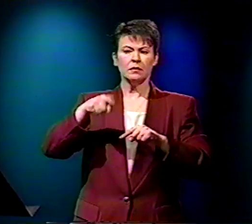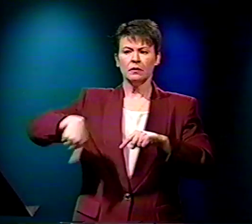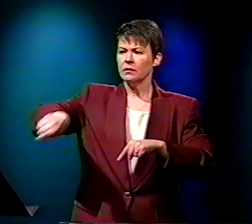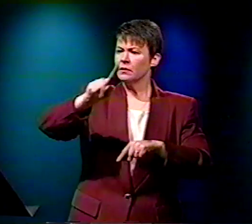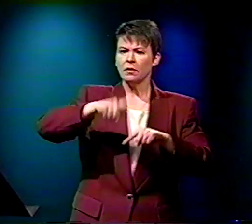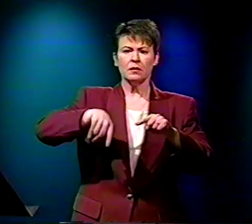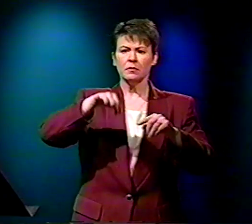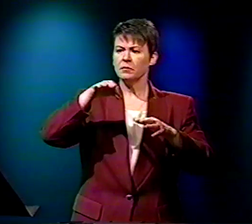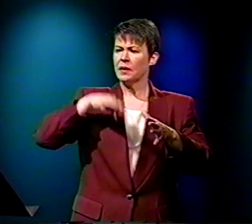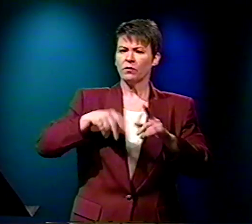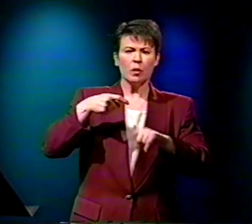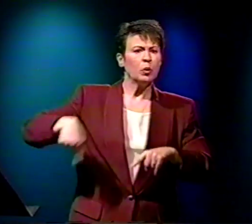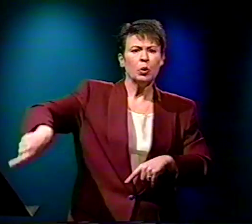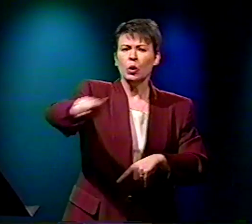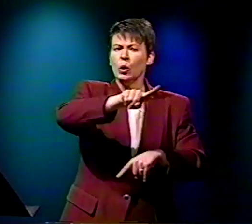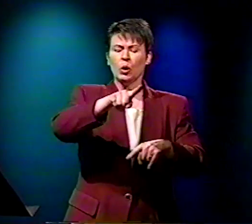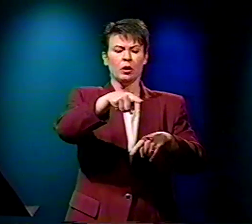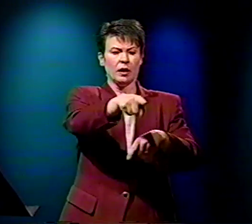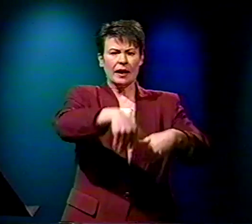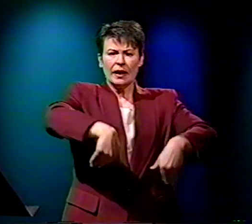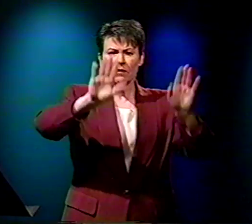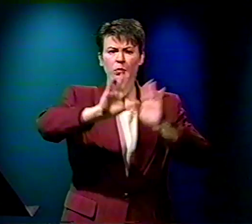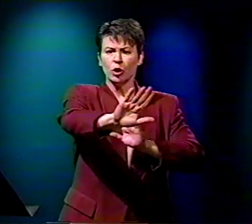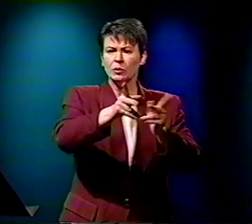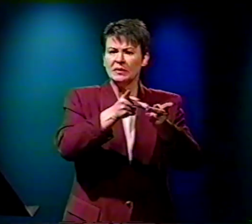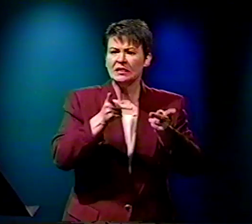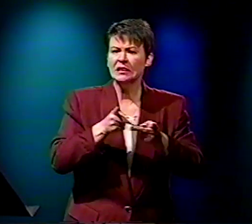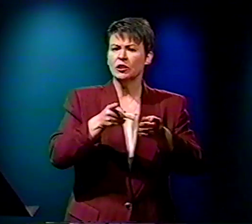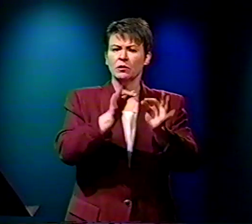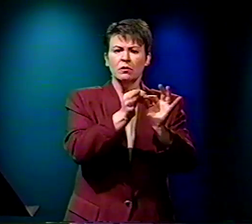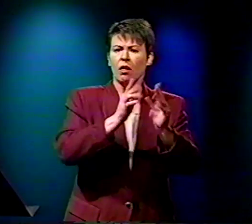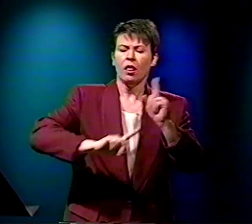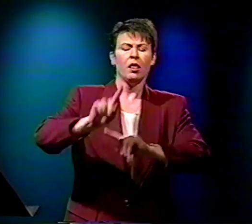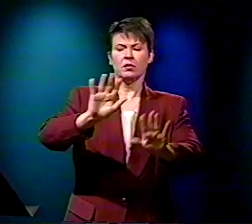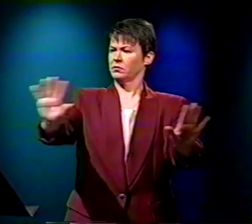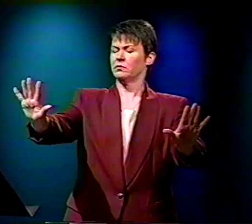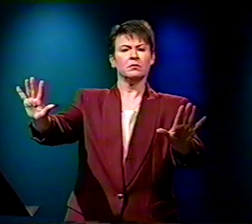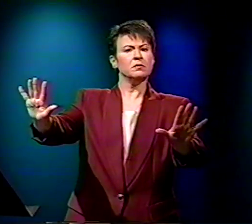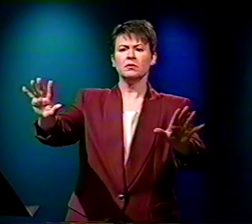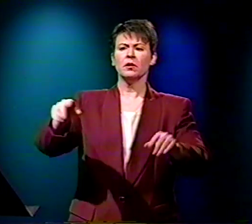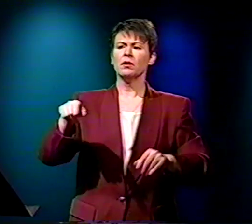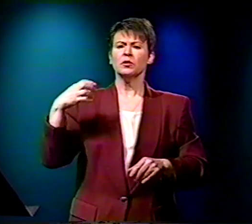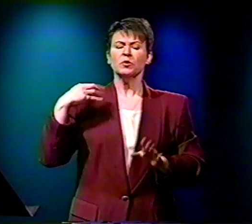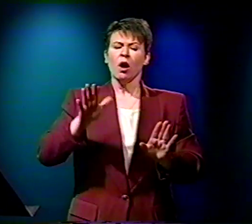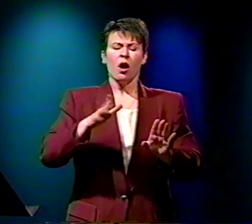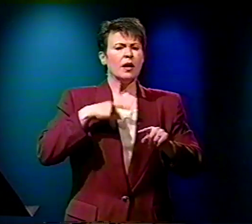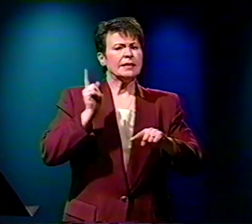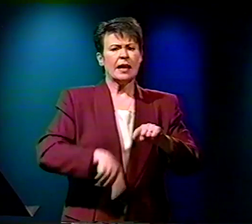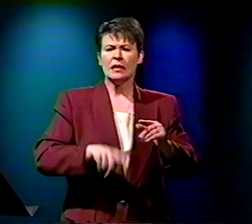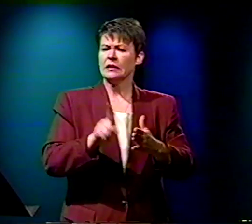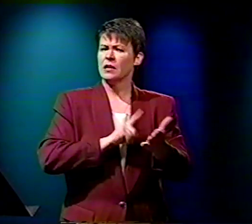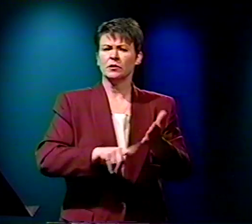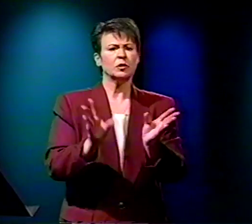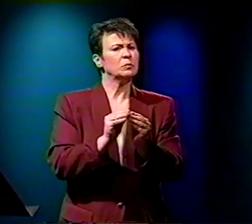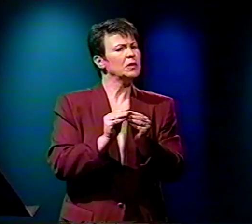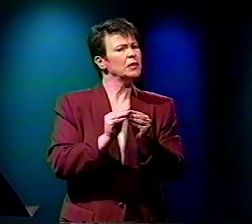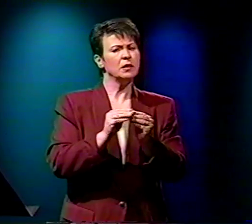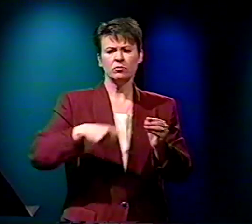members of this commission cannot benefit from me, and I cannot benefit from them. This member of the commission is giving up their position on the commission in order